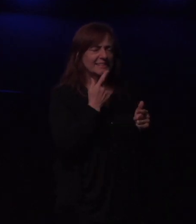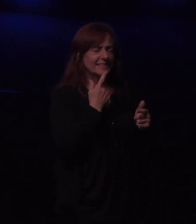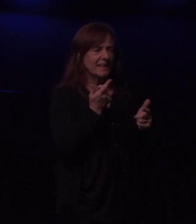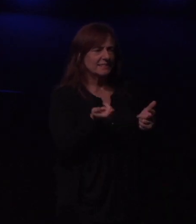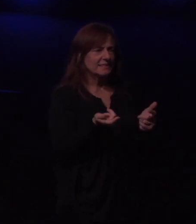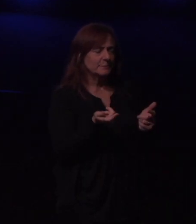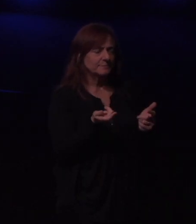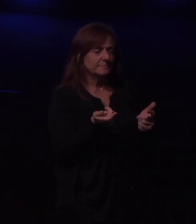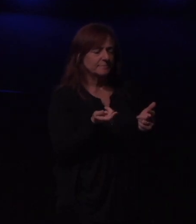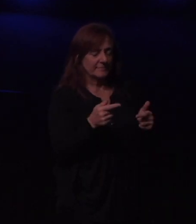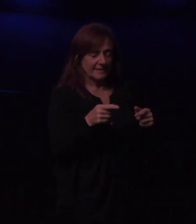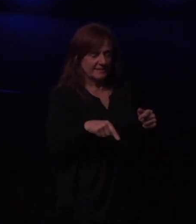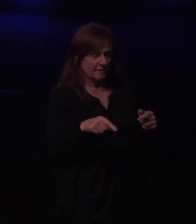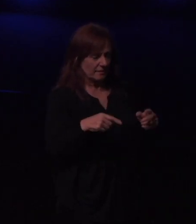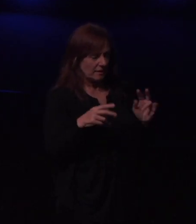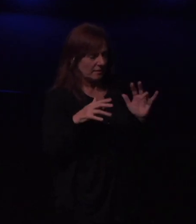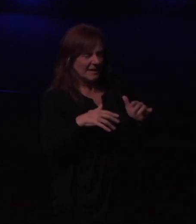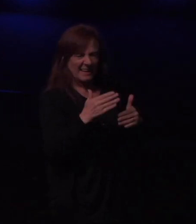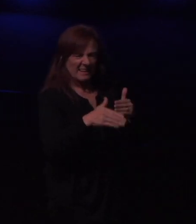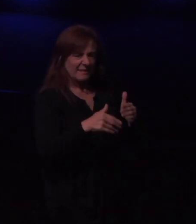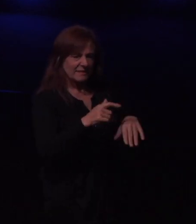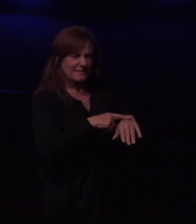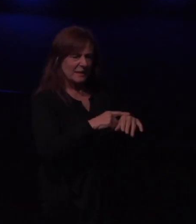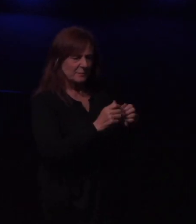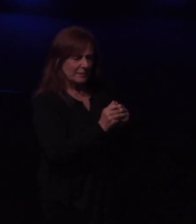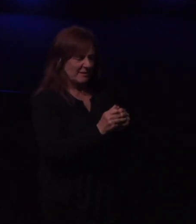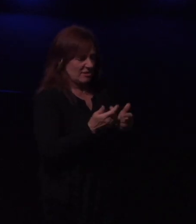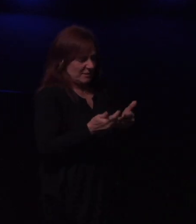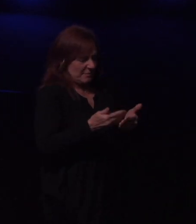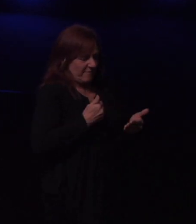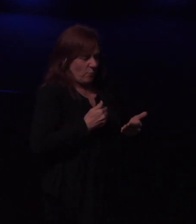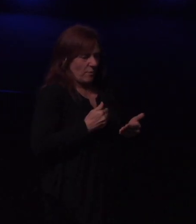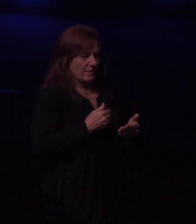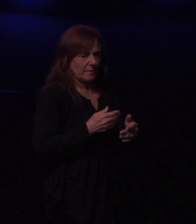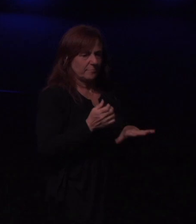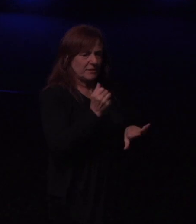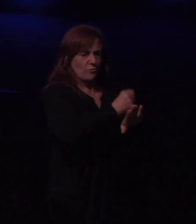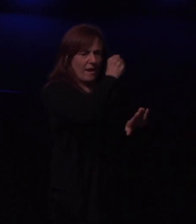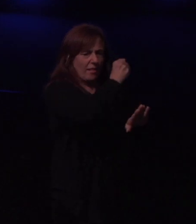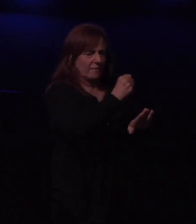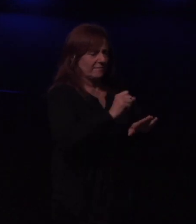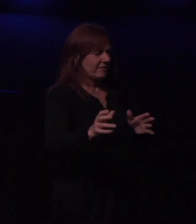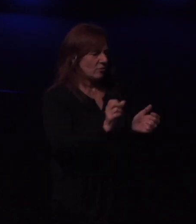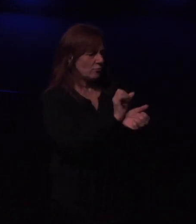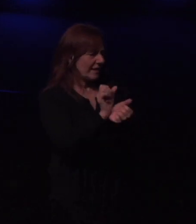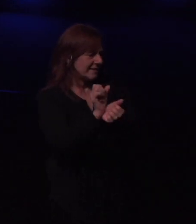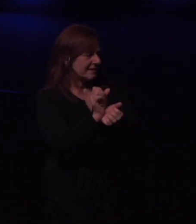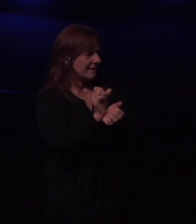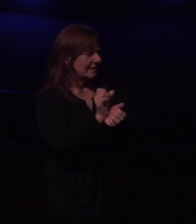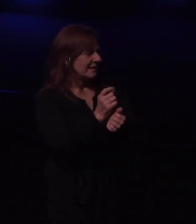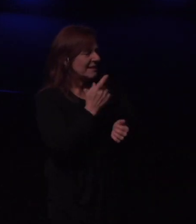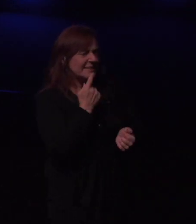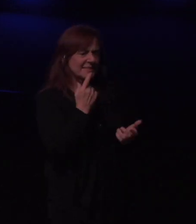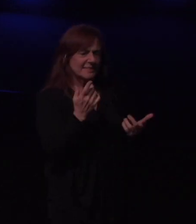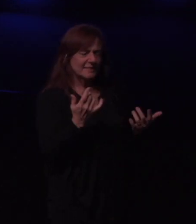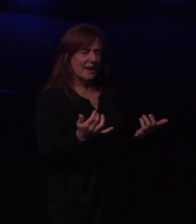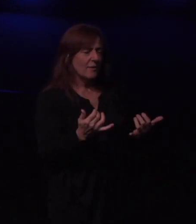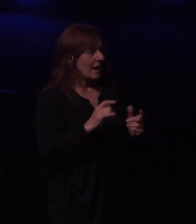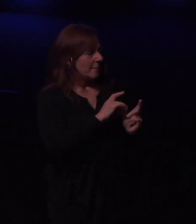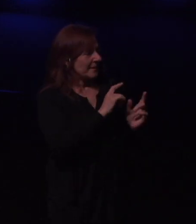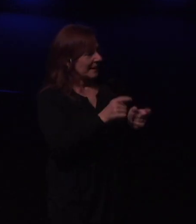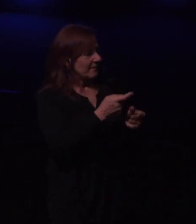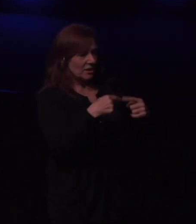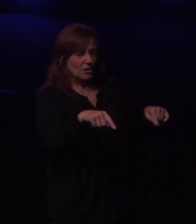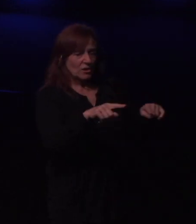this as they're kind of ending their time together right before his betrayal and arrest. He says this, "So now I'm giving